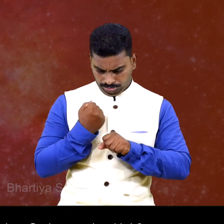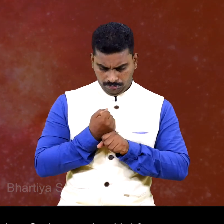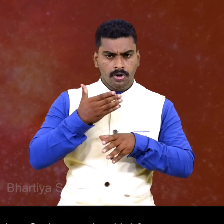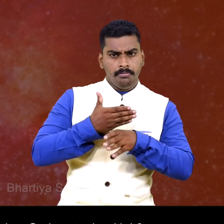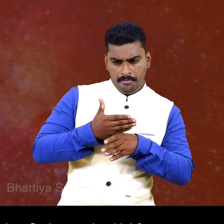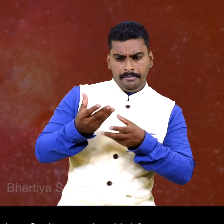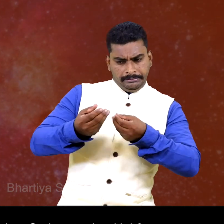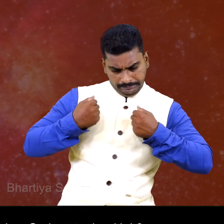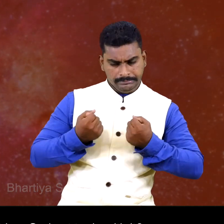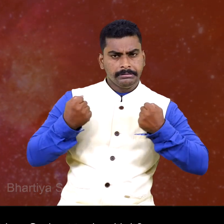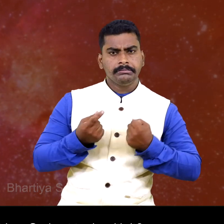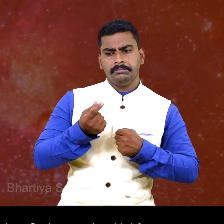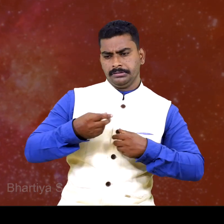God got to do with it?